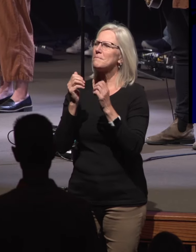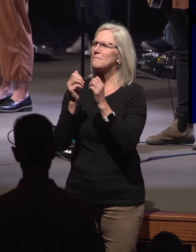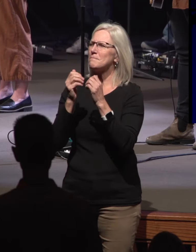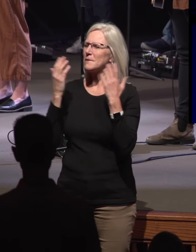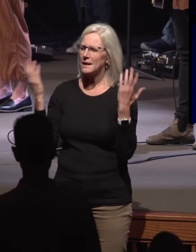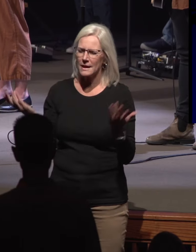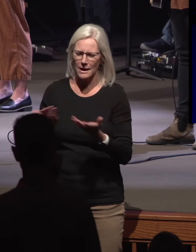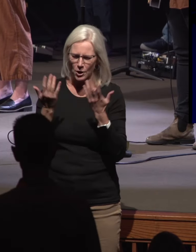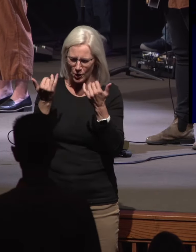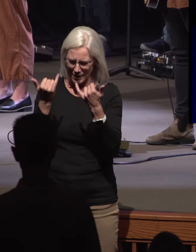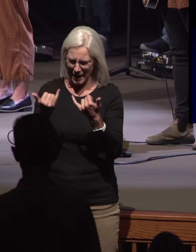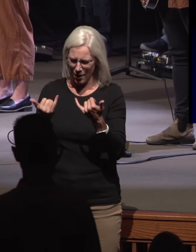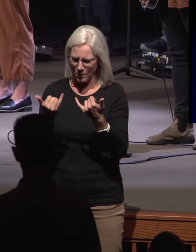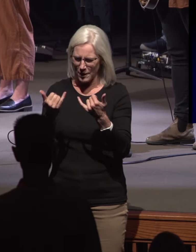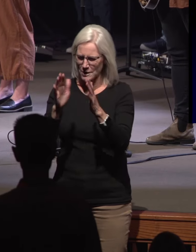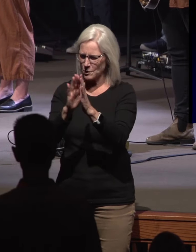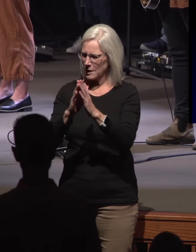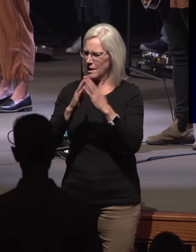word.